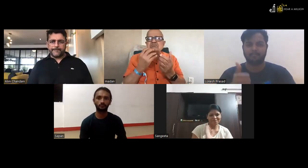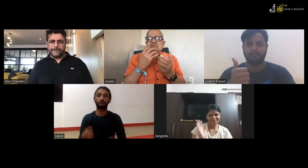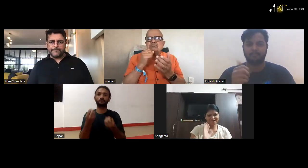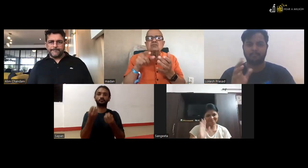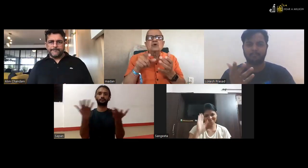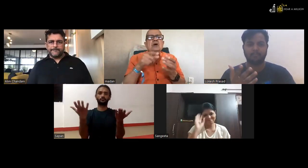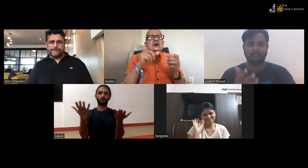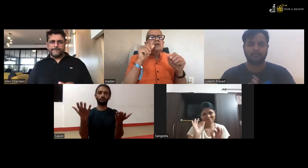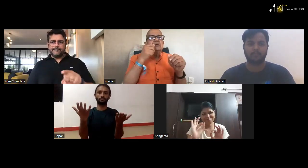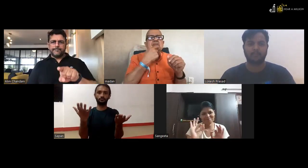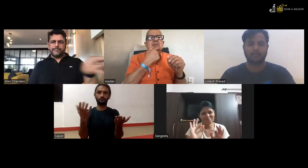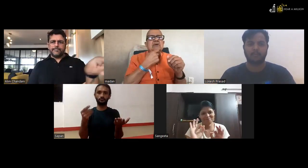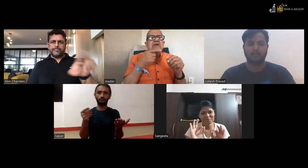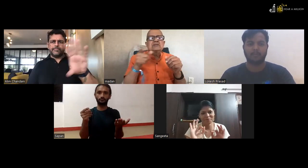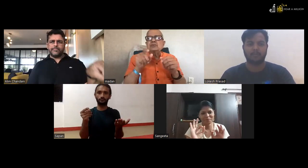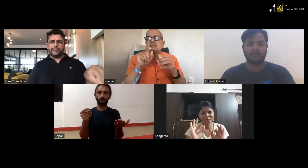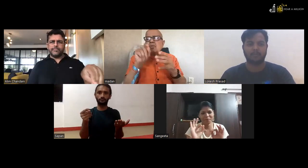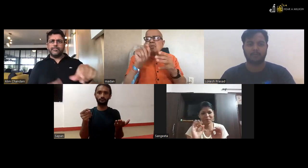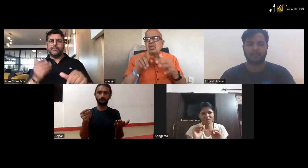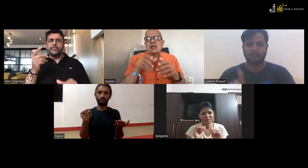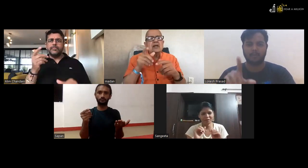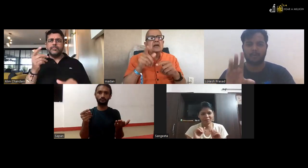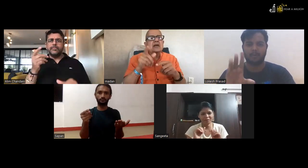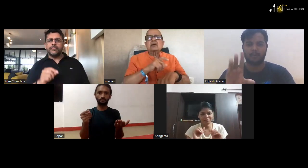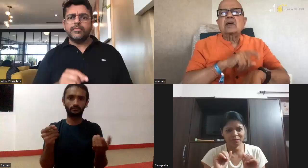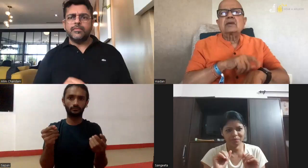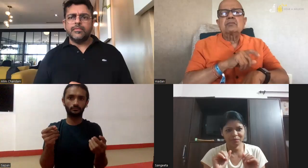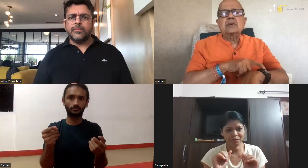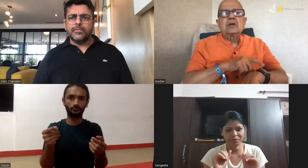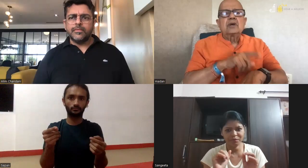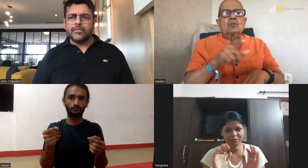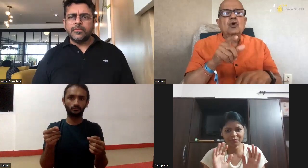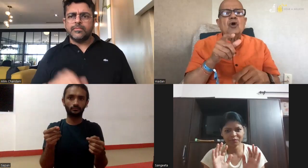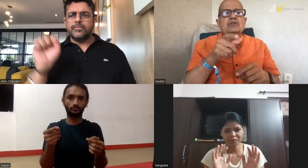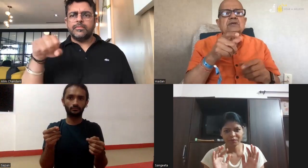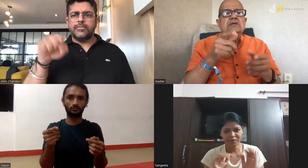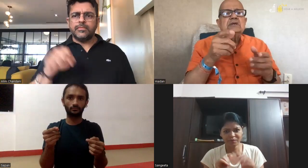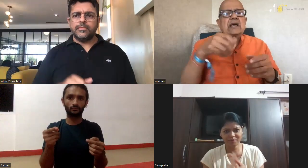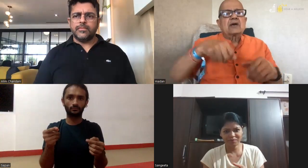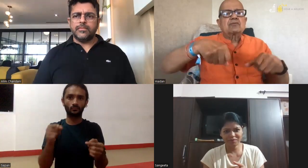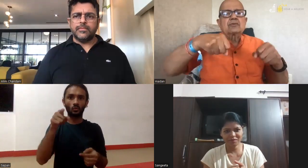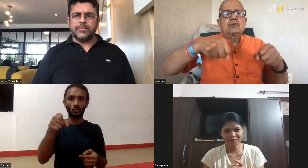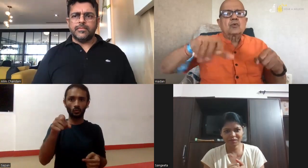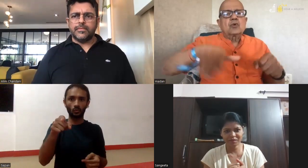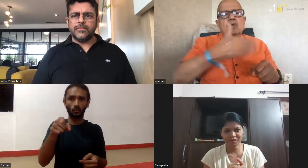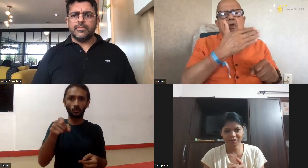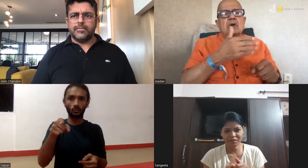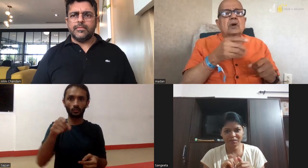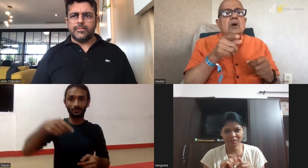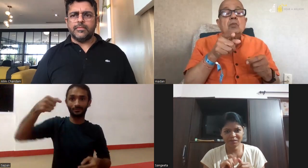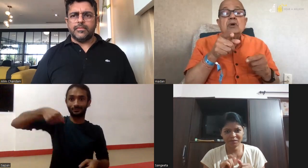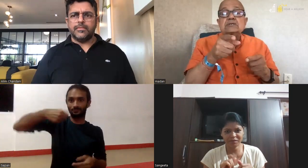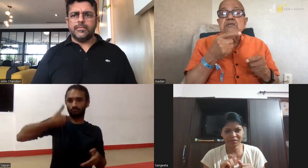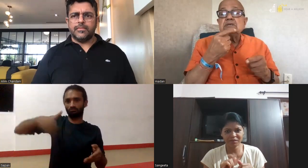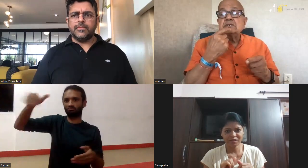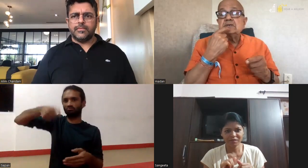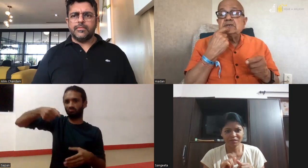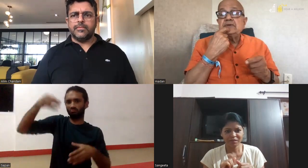for example. She is a hearing individual who also transitioned from oral methodology to sign